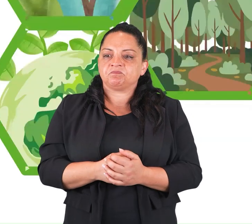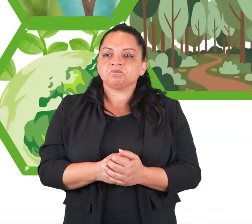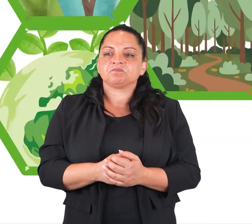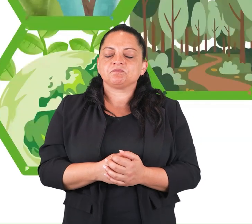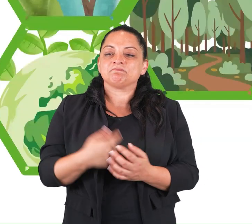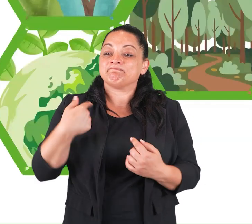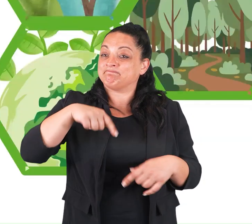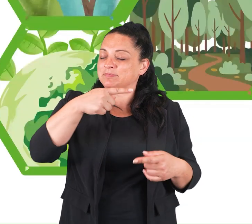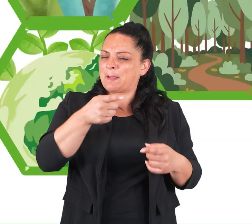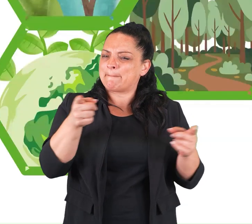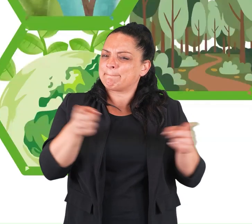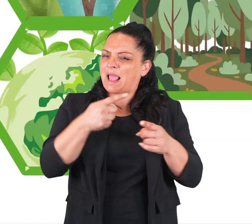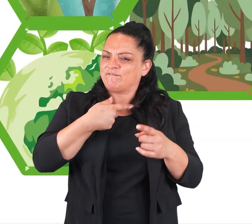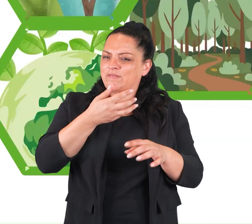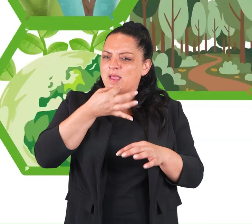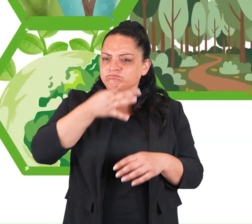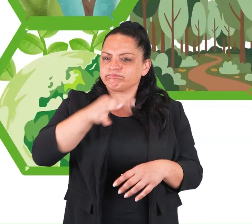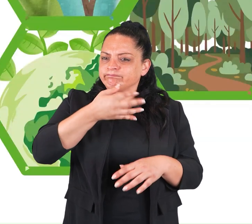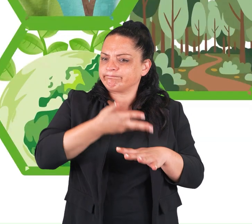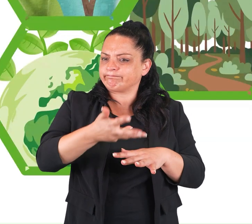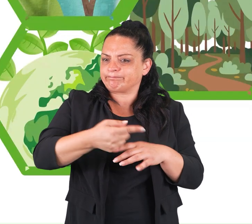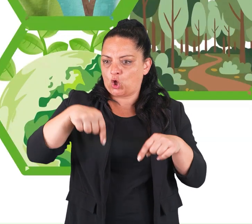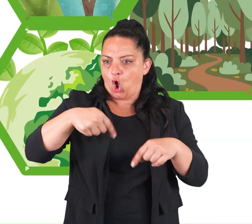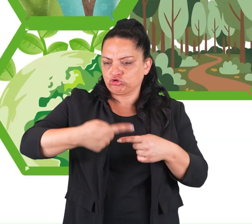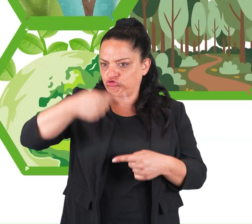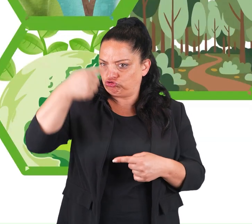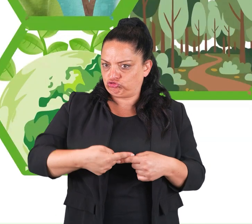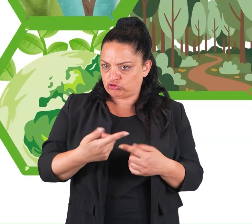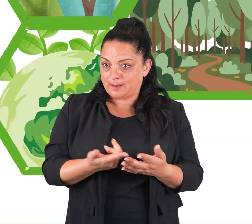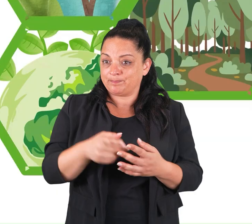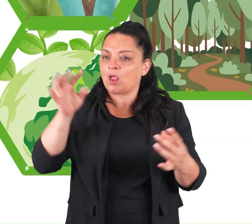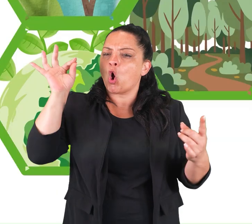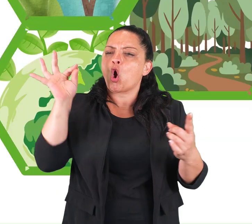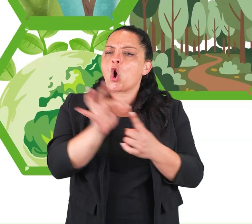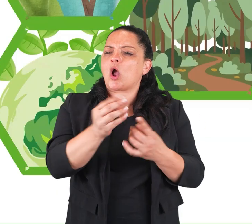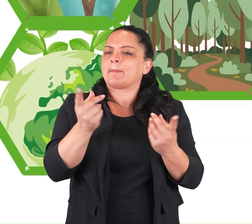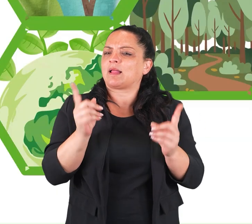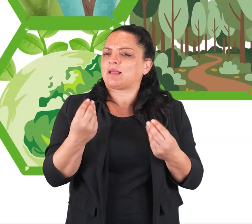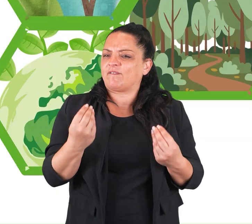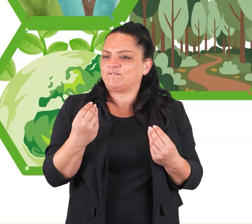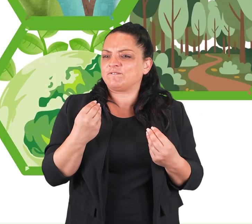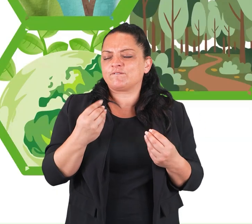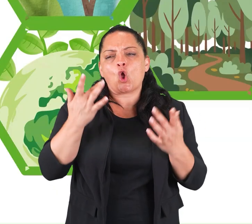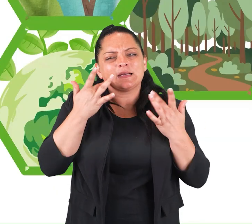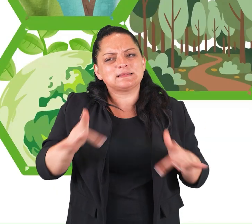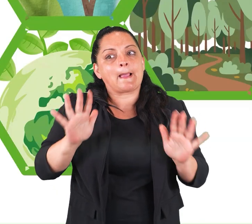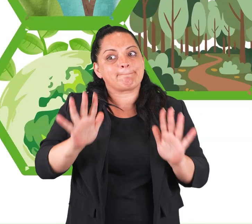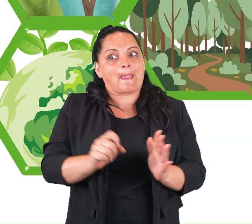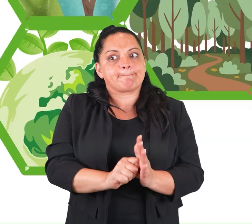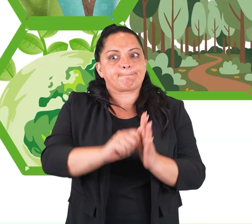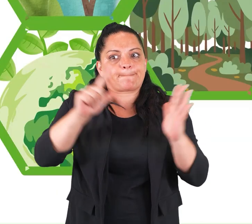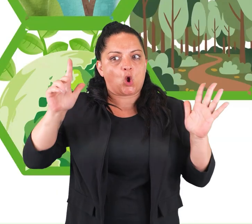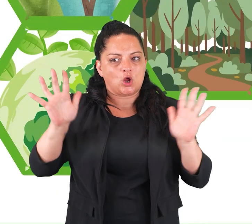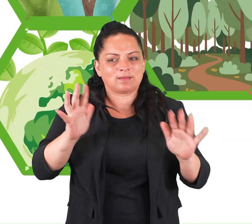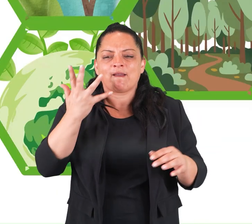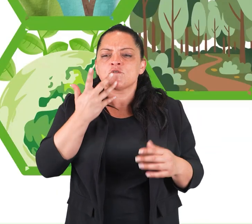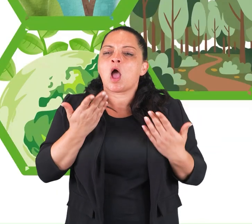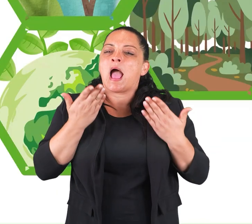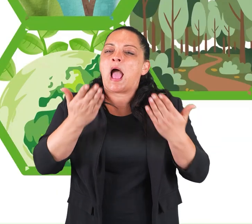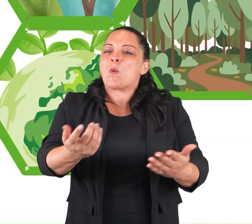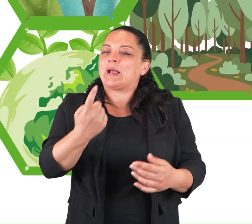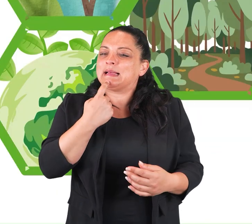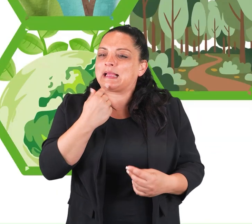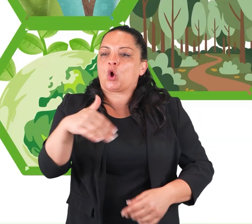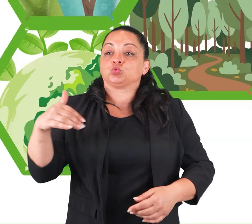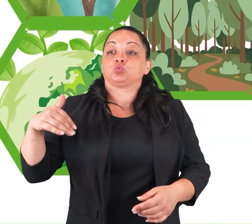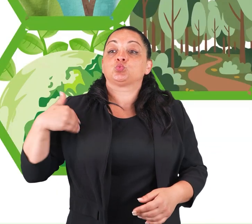Here is a short description of today's topic. The aim of this topic is simple but very important. It wants to help